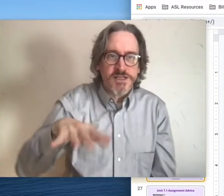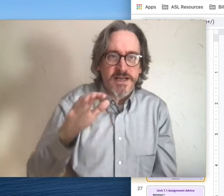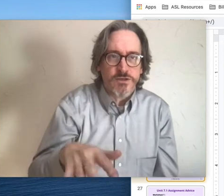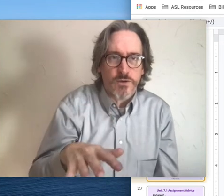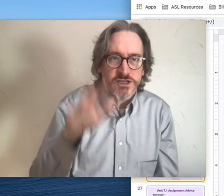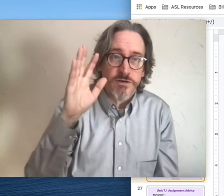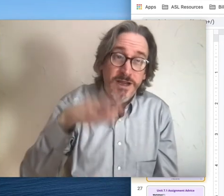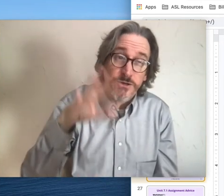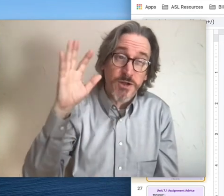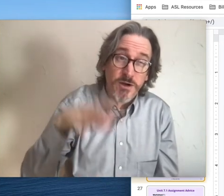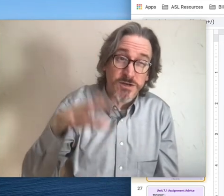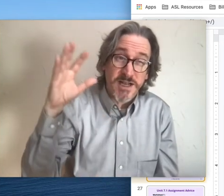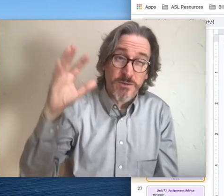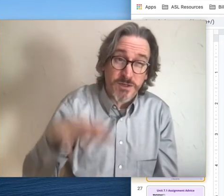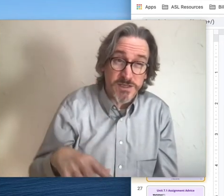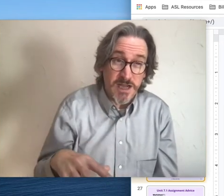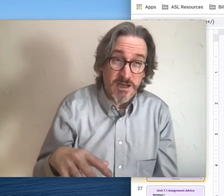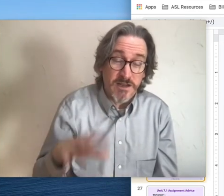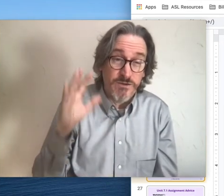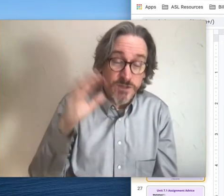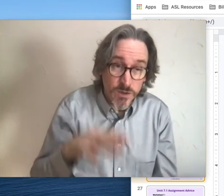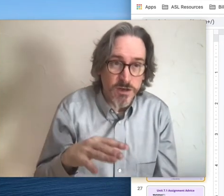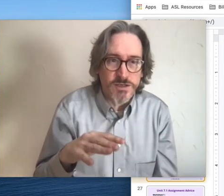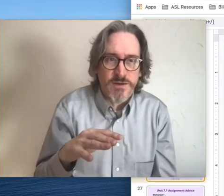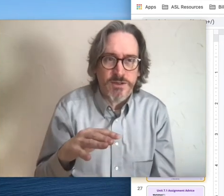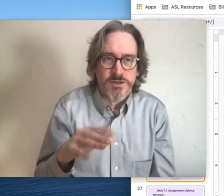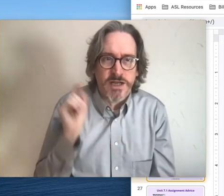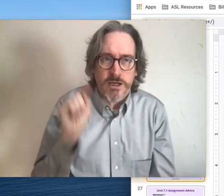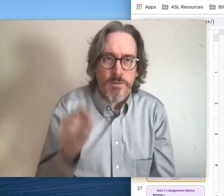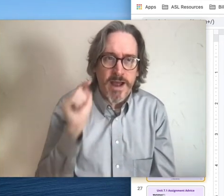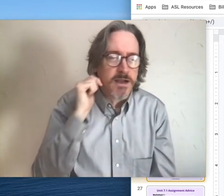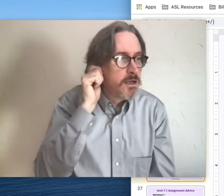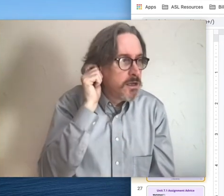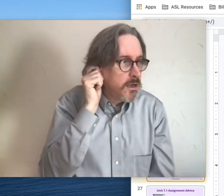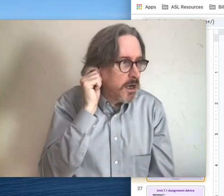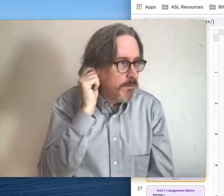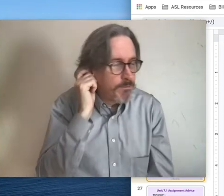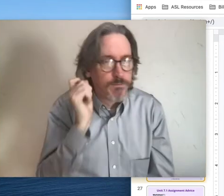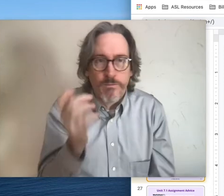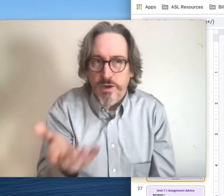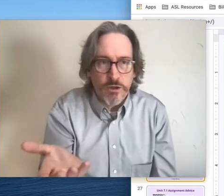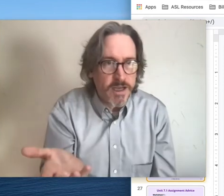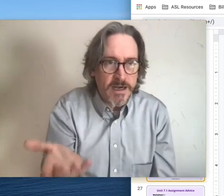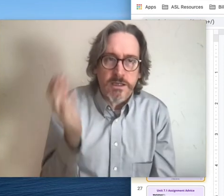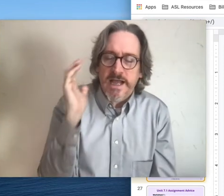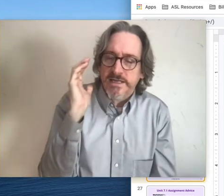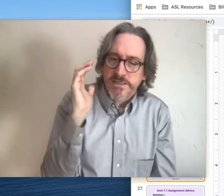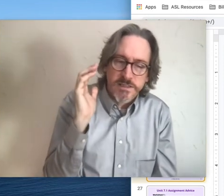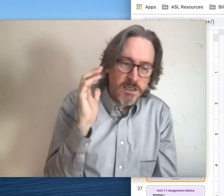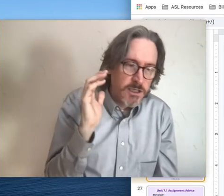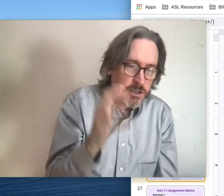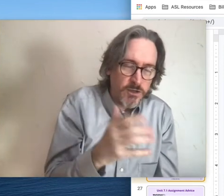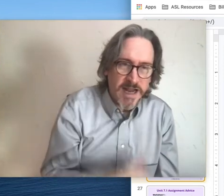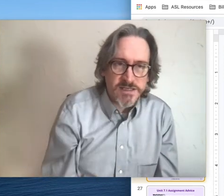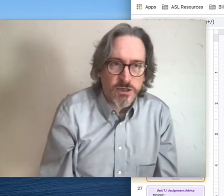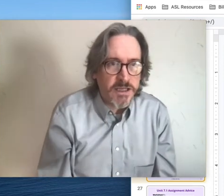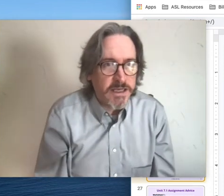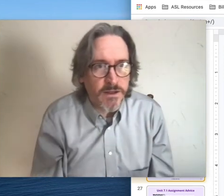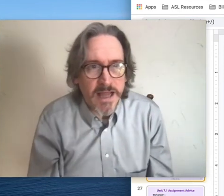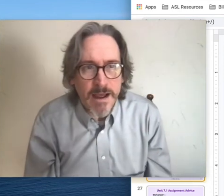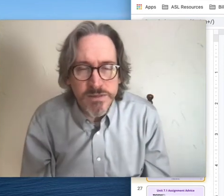don't just answer the question. Make sure you understand what they're signing. If you don't understand what they're signing, go back. We can look at it in class. You can